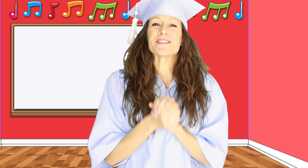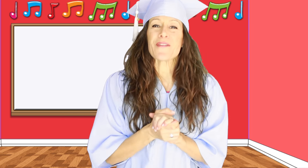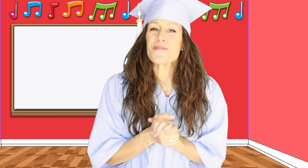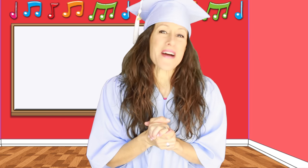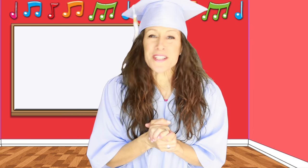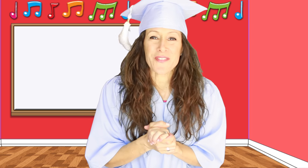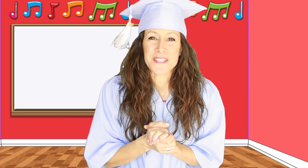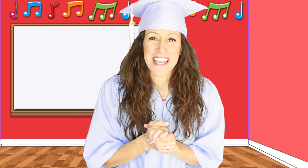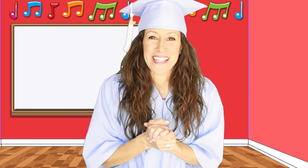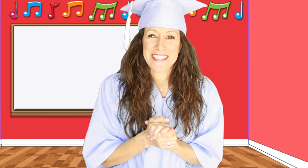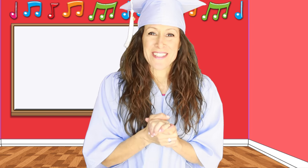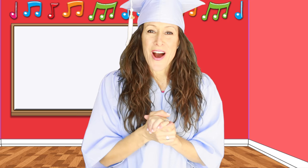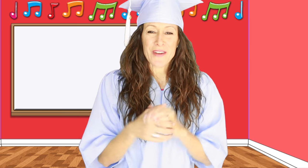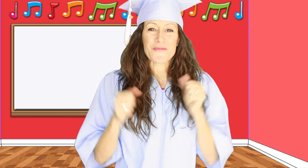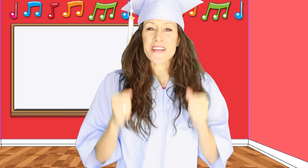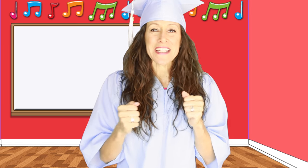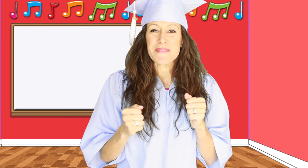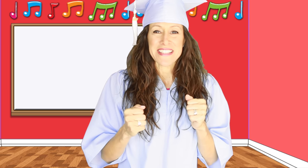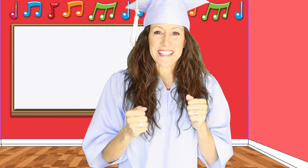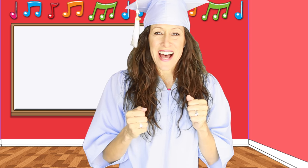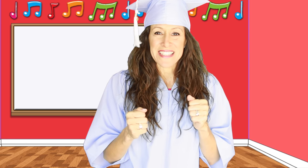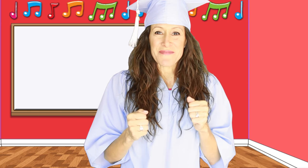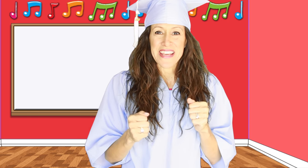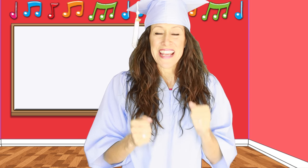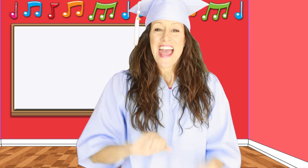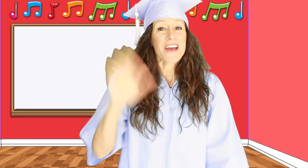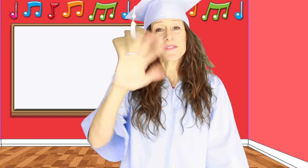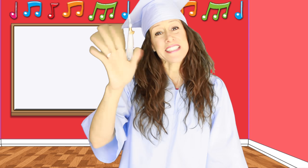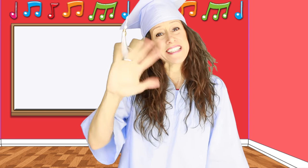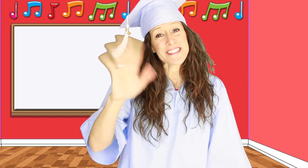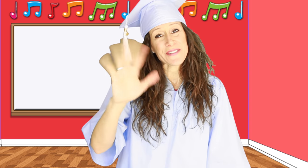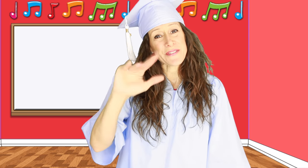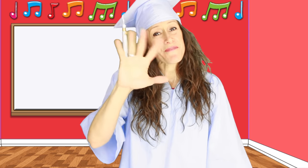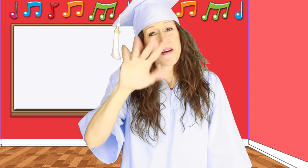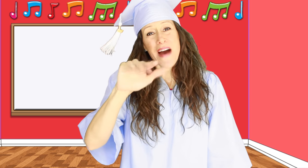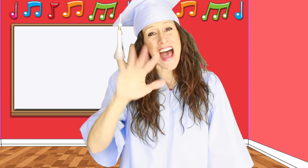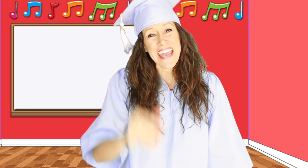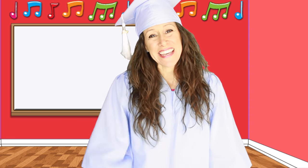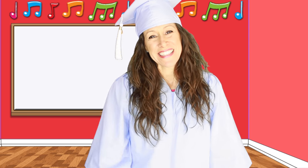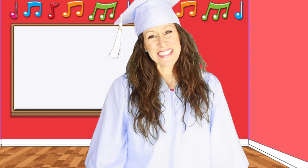so much for singing this song. It really means a lot to me, and we'll see you soon. Bye-bye.